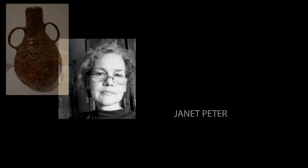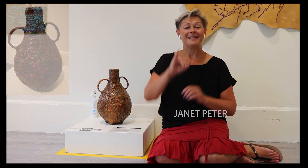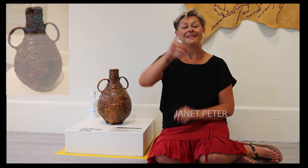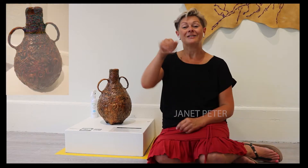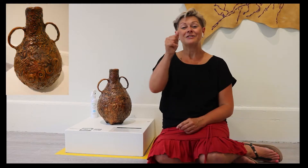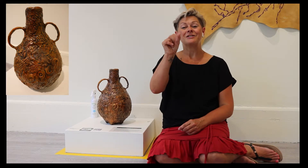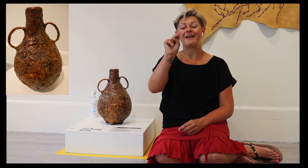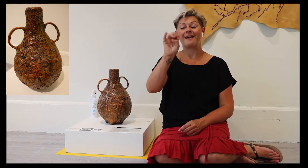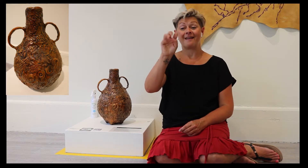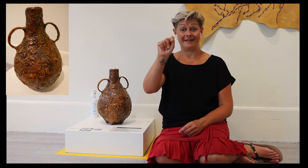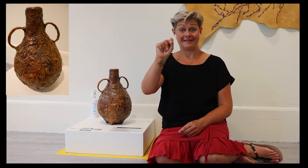Janet Peter.